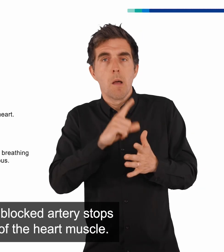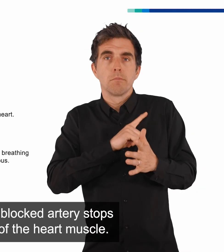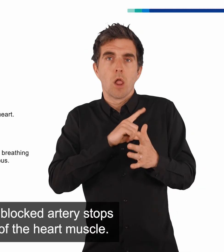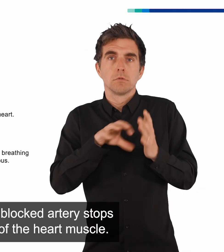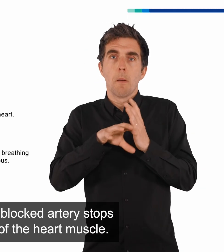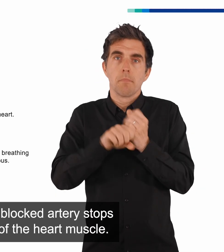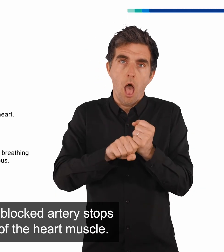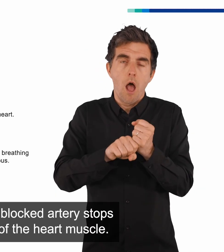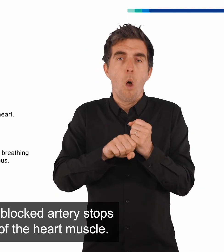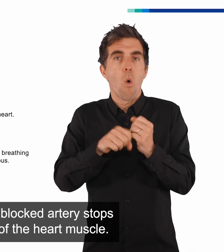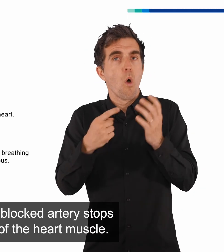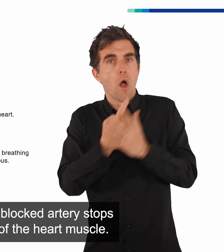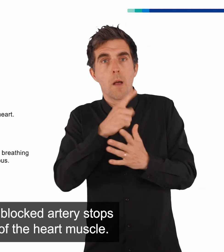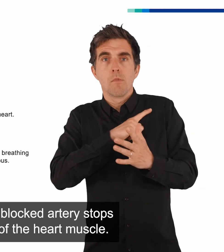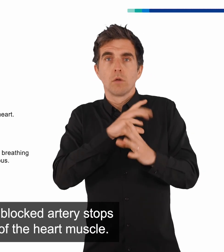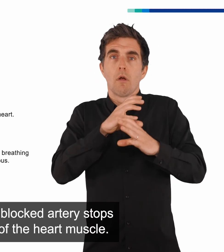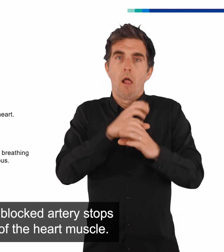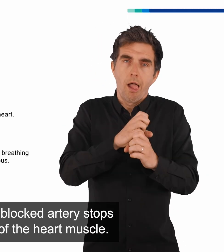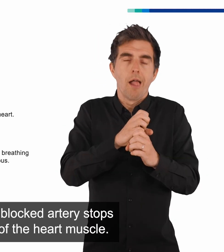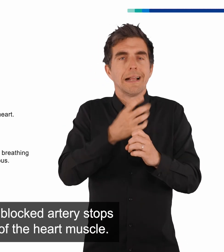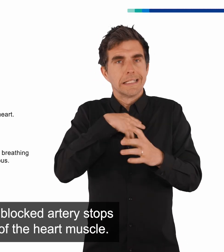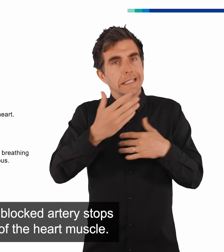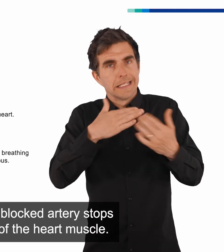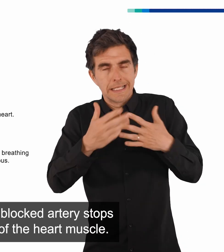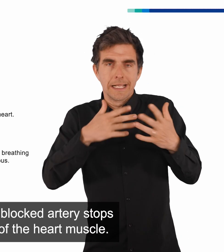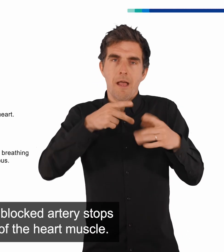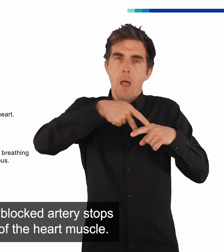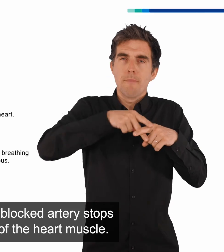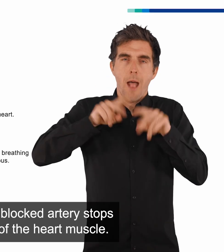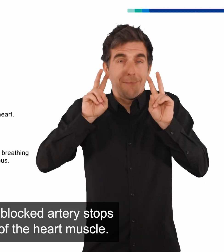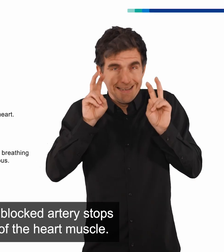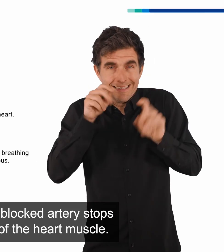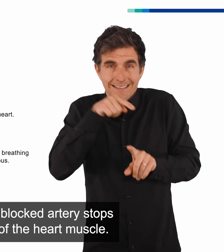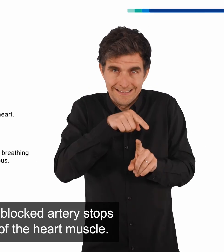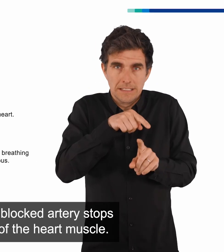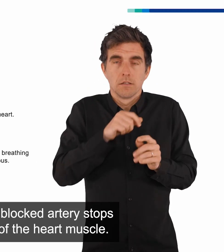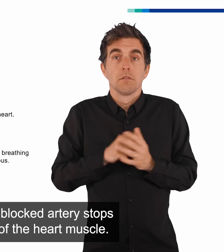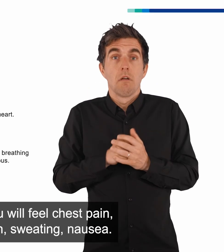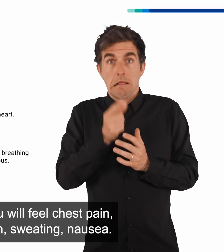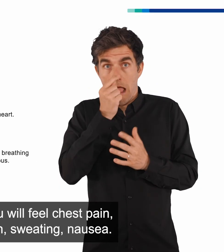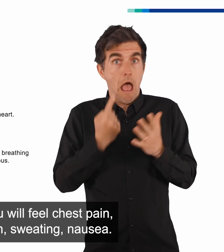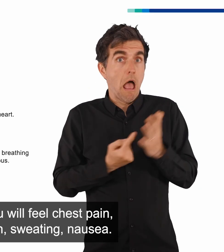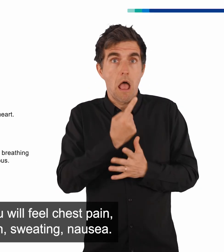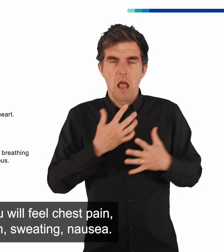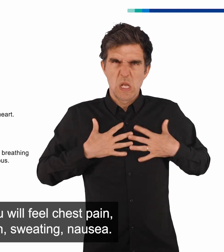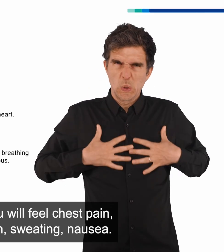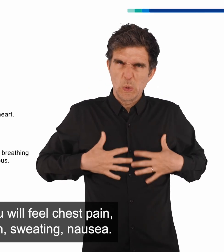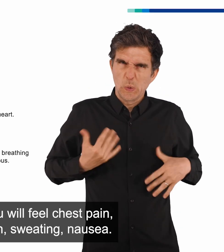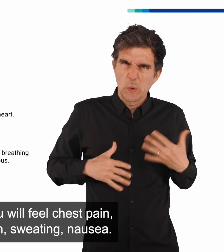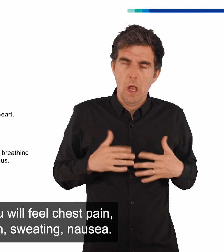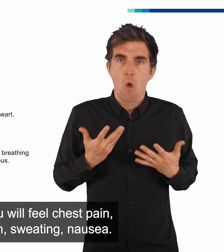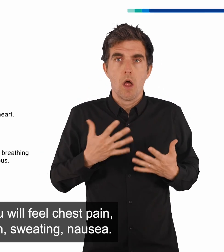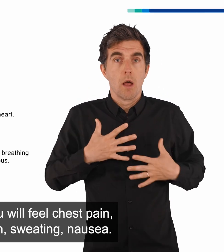feel chest pain, shortness of breath, sweating, nausea. The person will be awake.